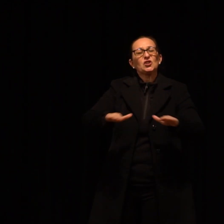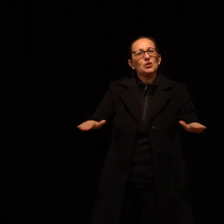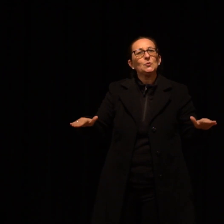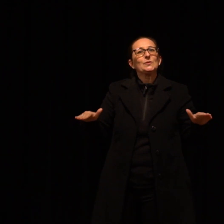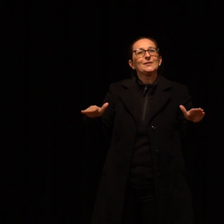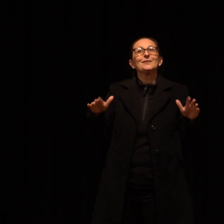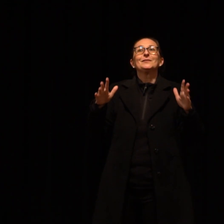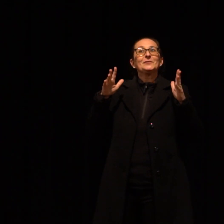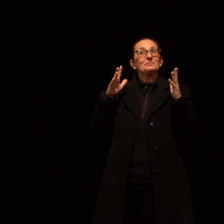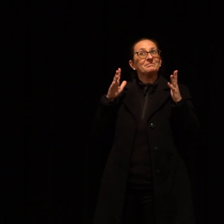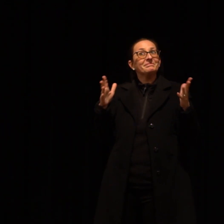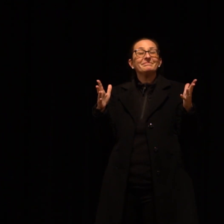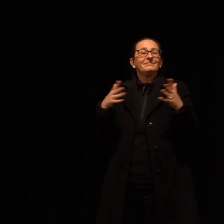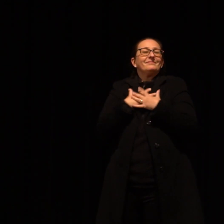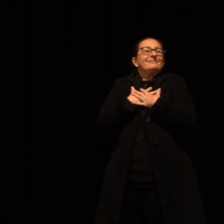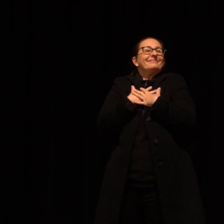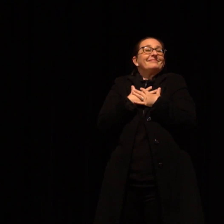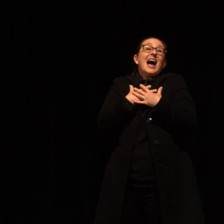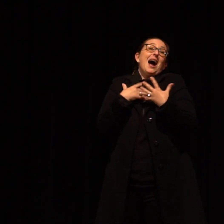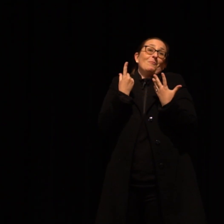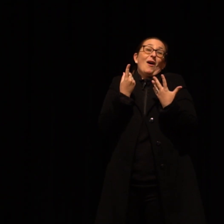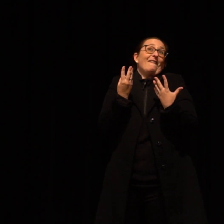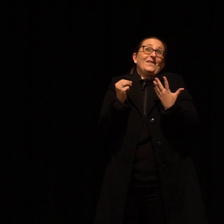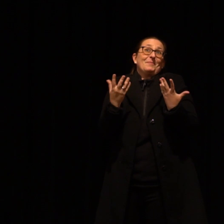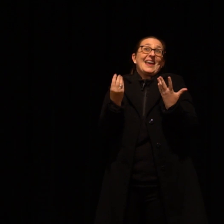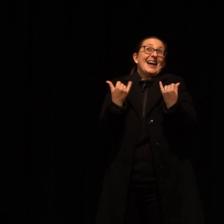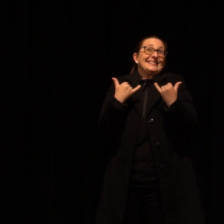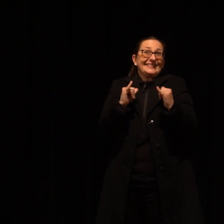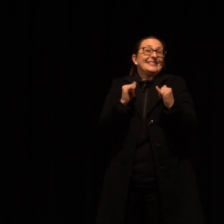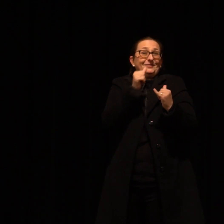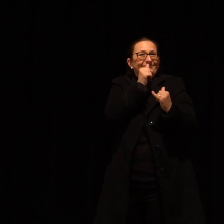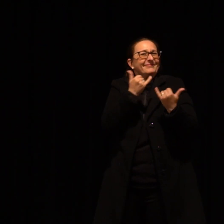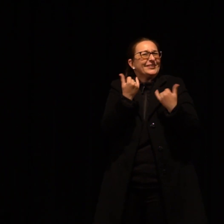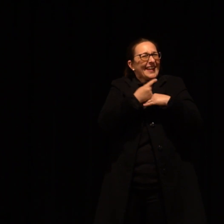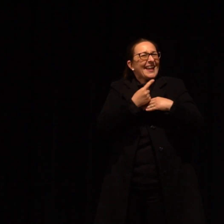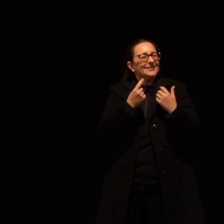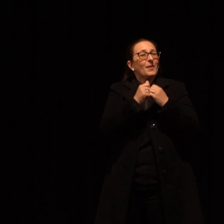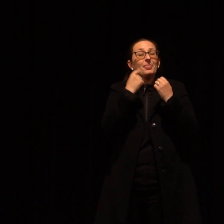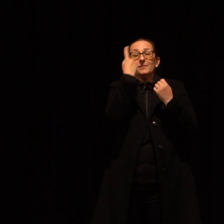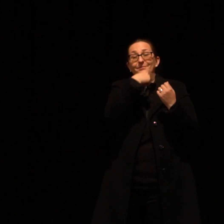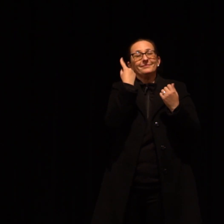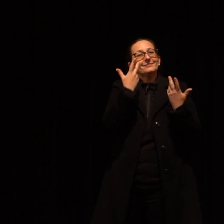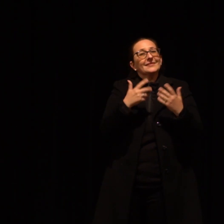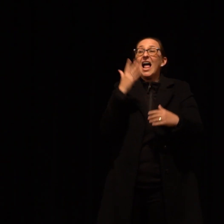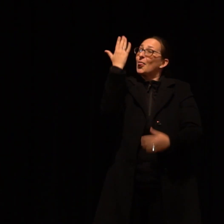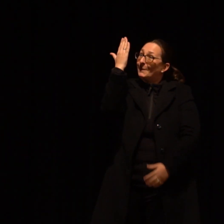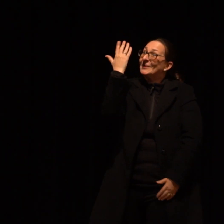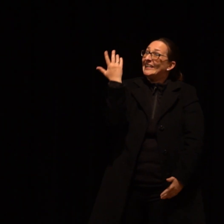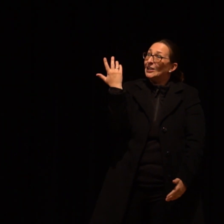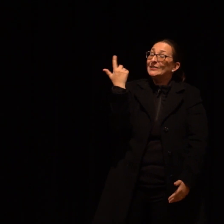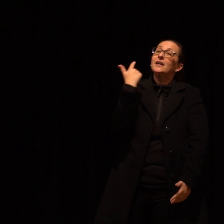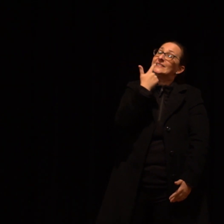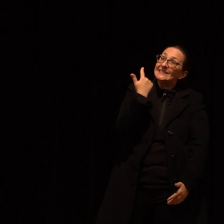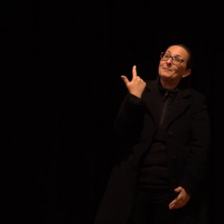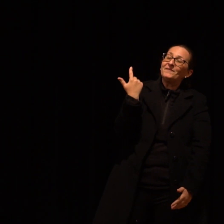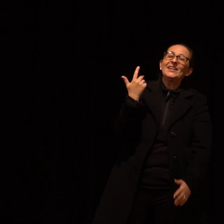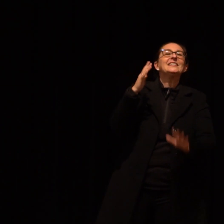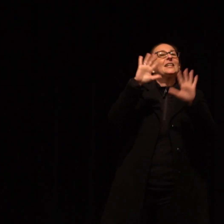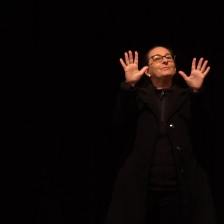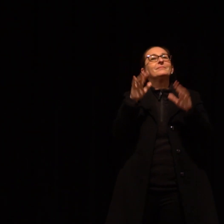for buses. You can impact the lives of many children, and I'm one of them, who has scars on my face to this day. When I